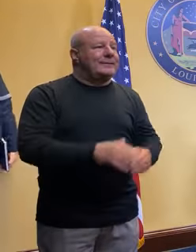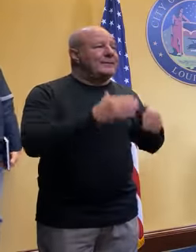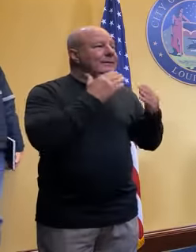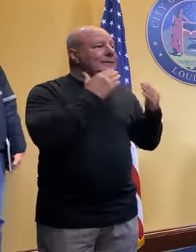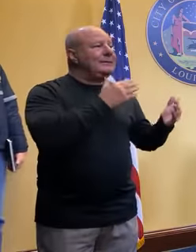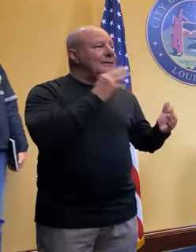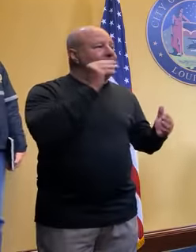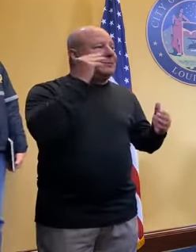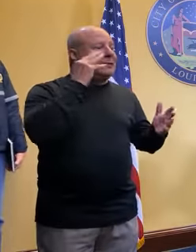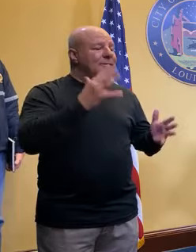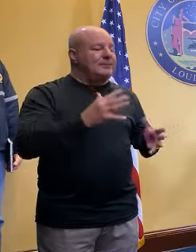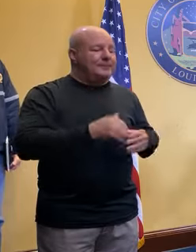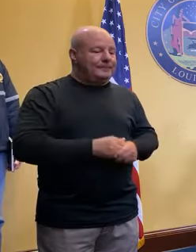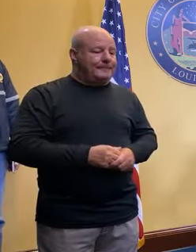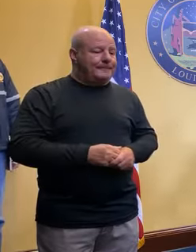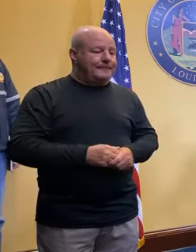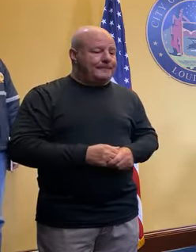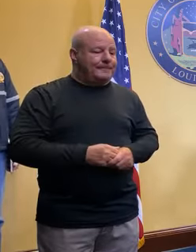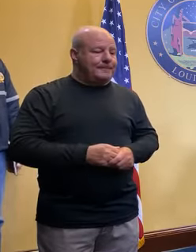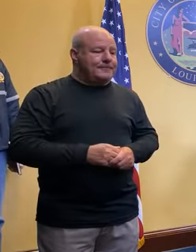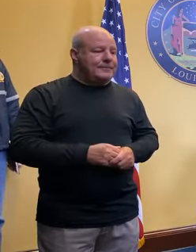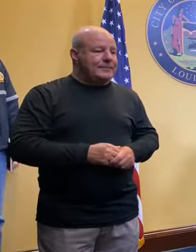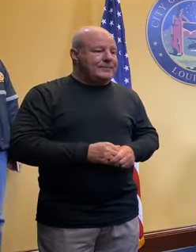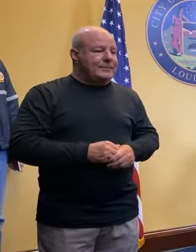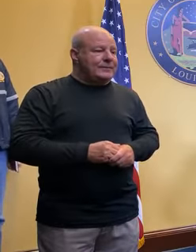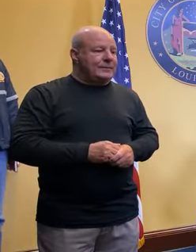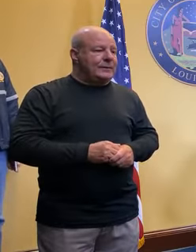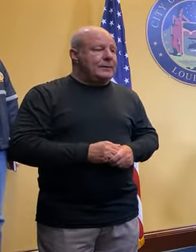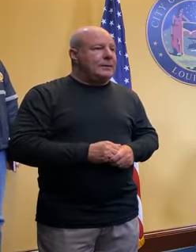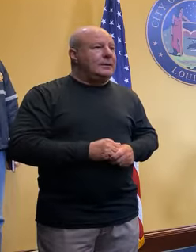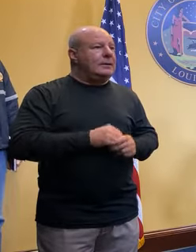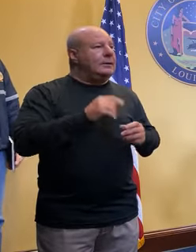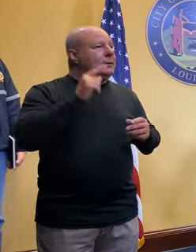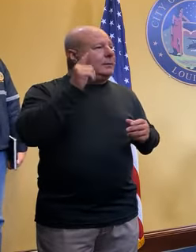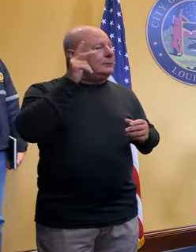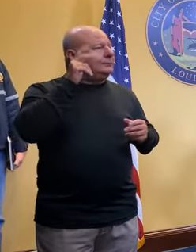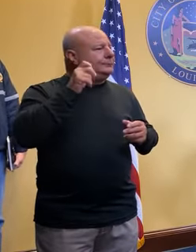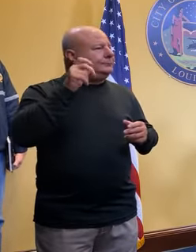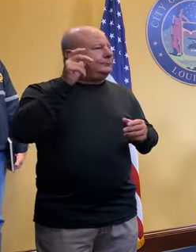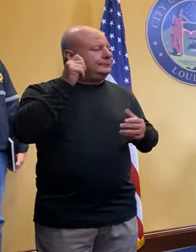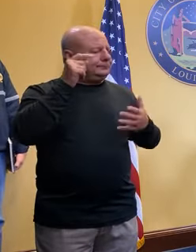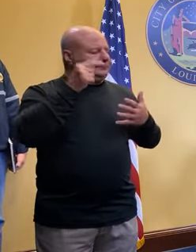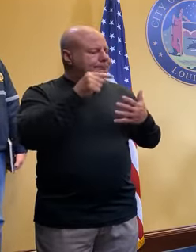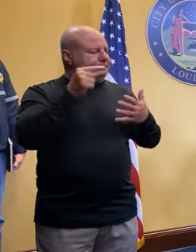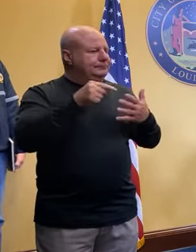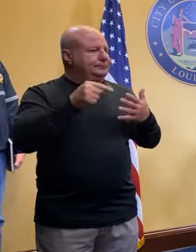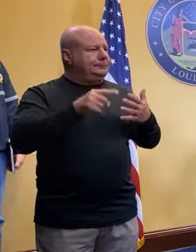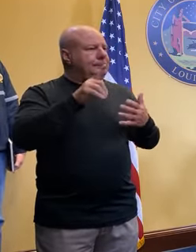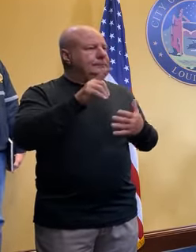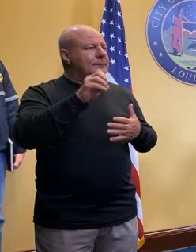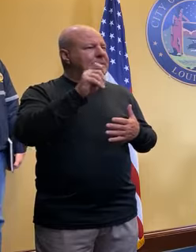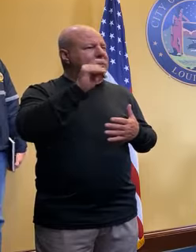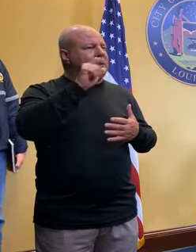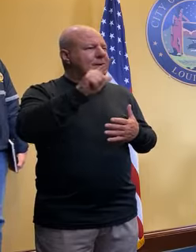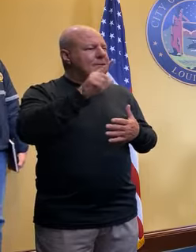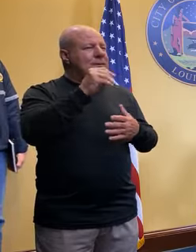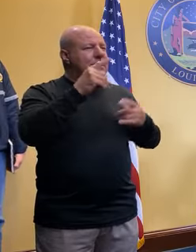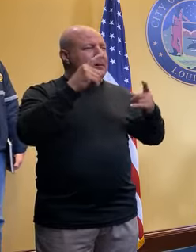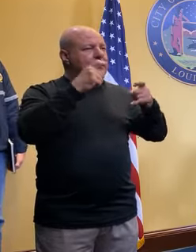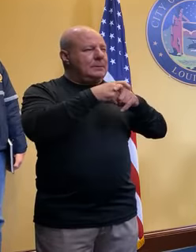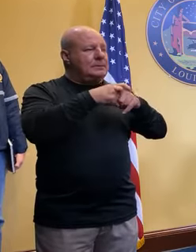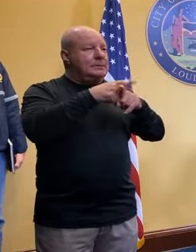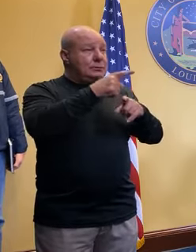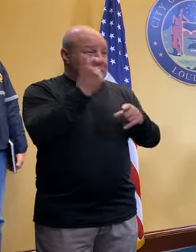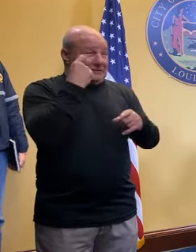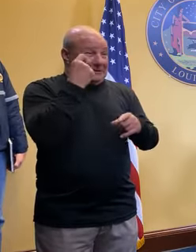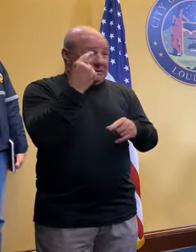Thank you, Mayor. I just want to add, as you listen to the detail and the complexities of what you just heard